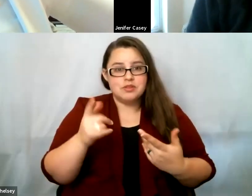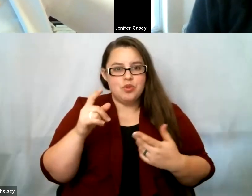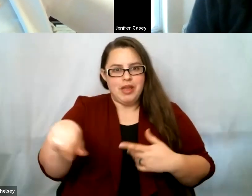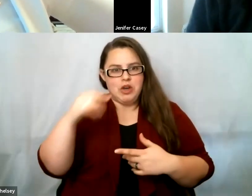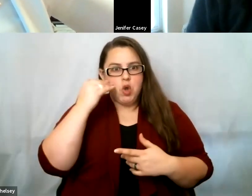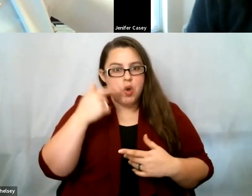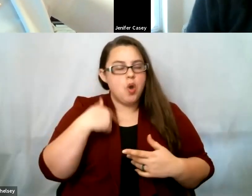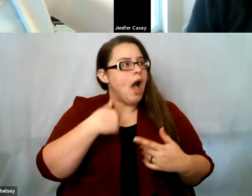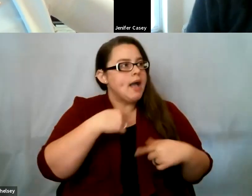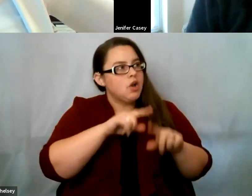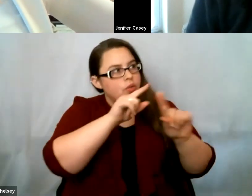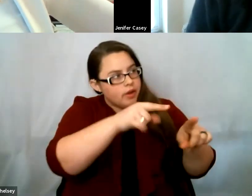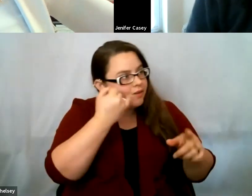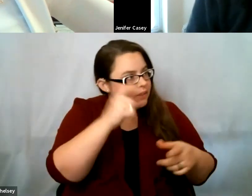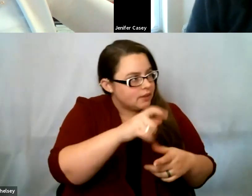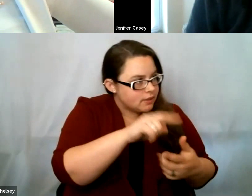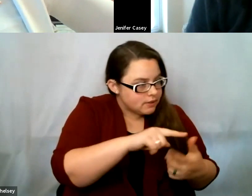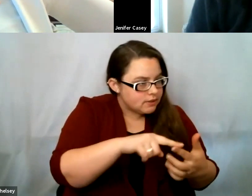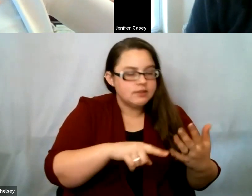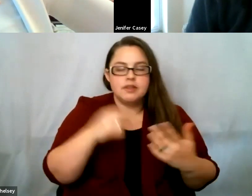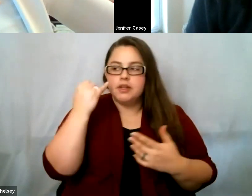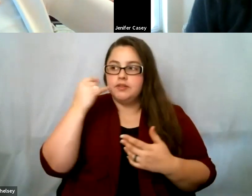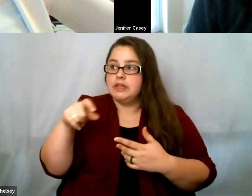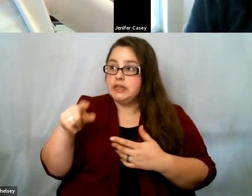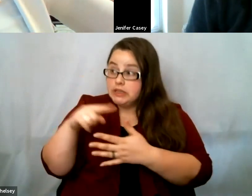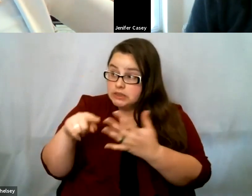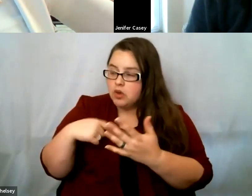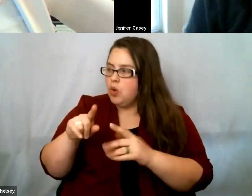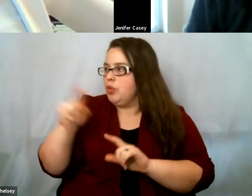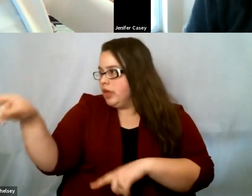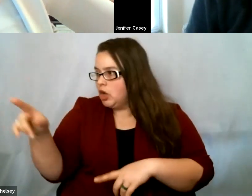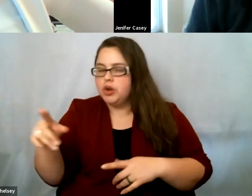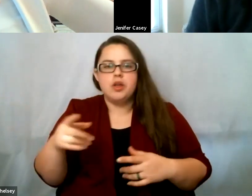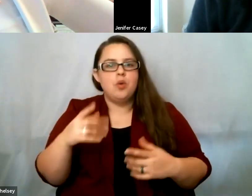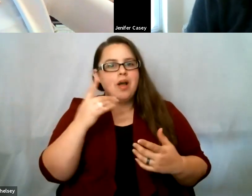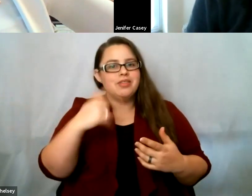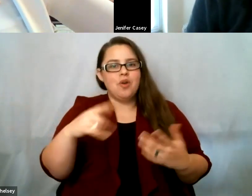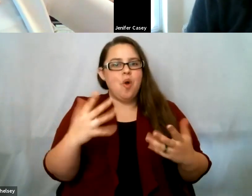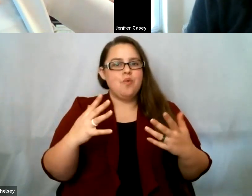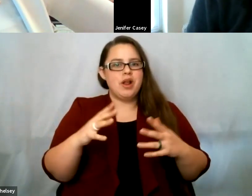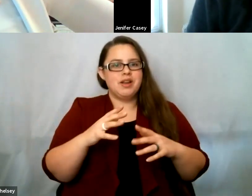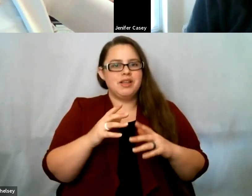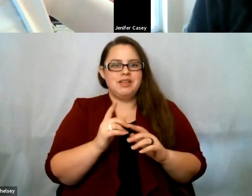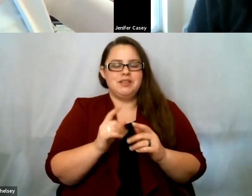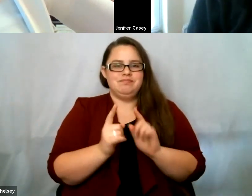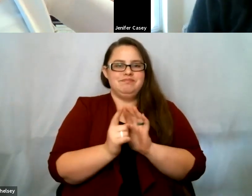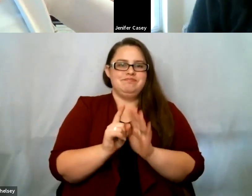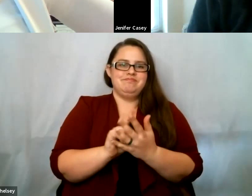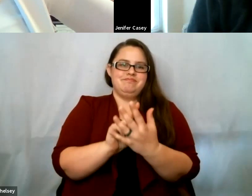lot of times like I said, they're already withdrawn. They want to isolate because of the